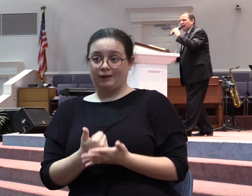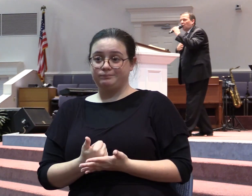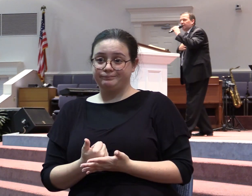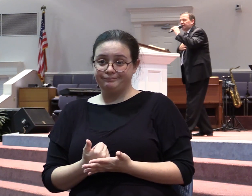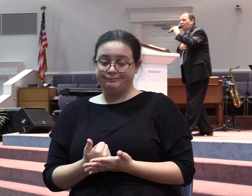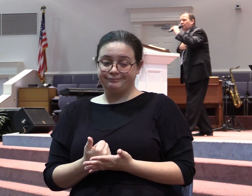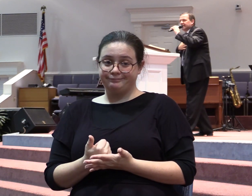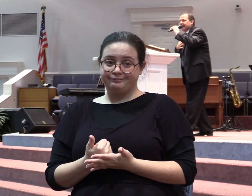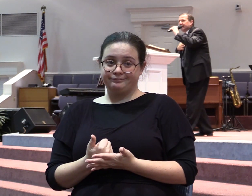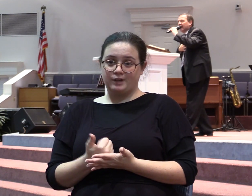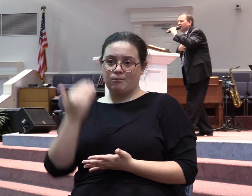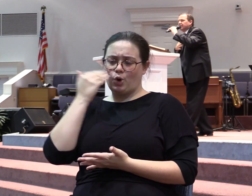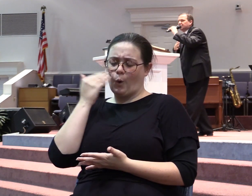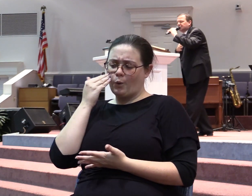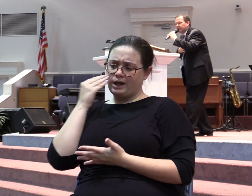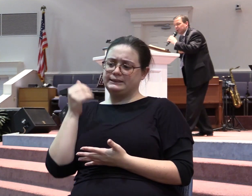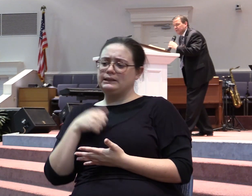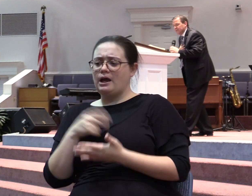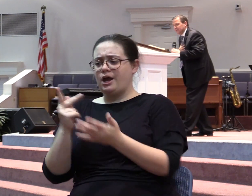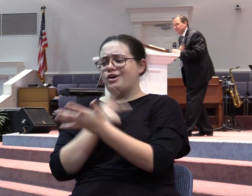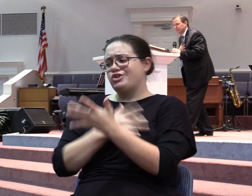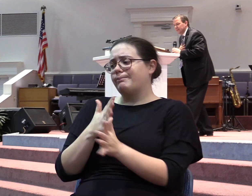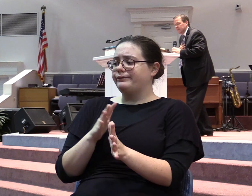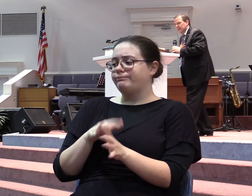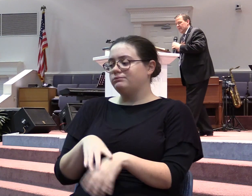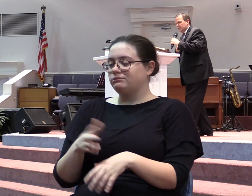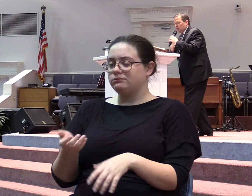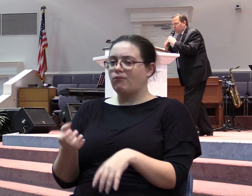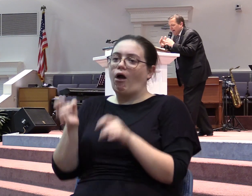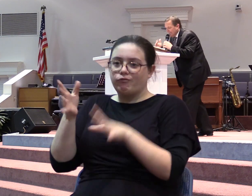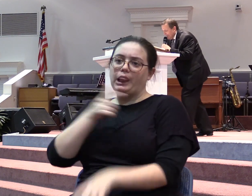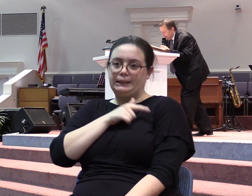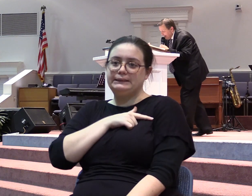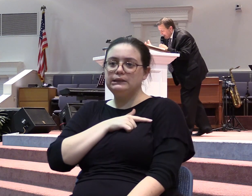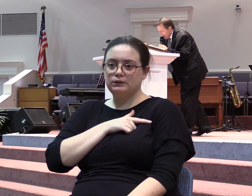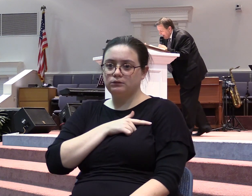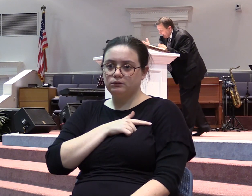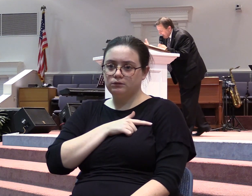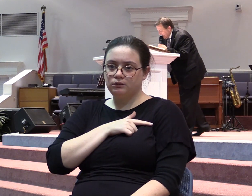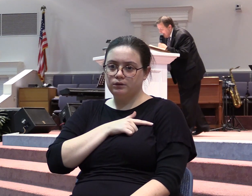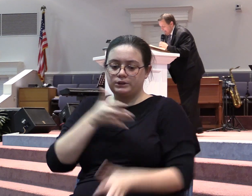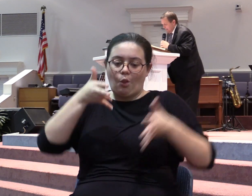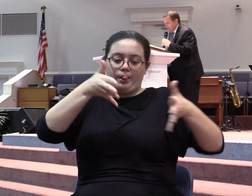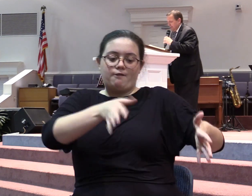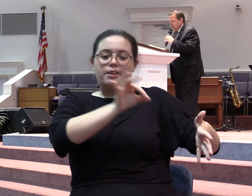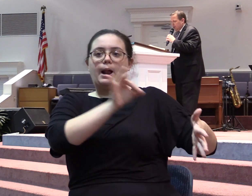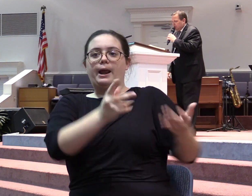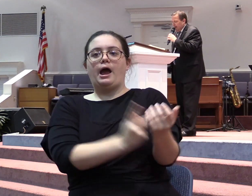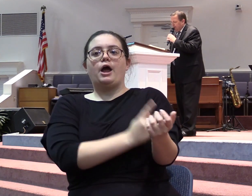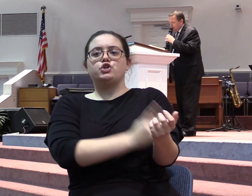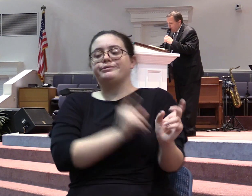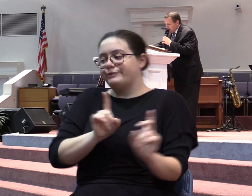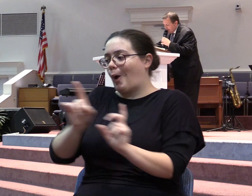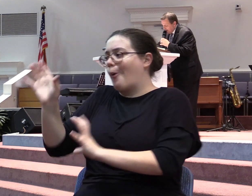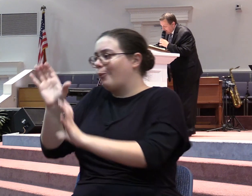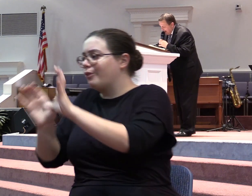I'm not going to be known as a careless shepherd. And so by leaving the 99, the